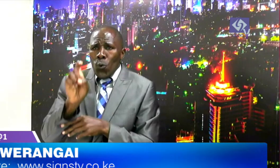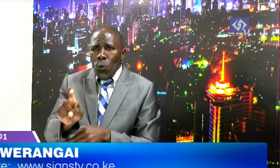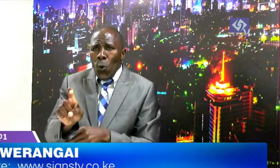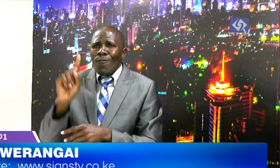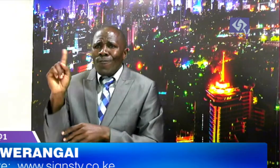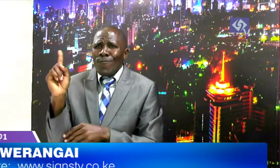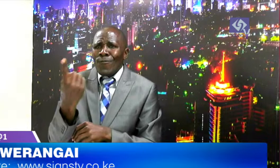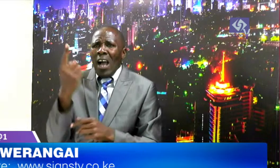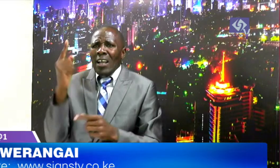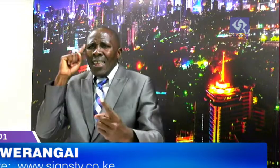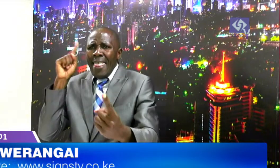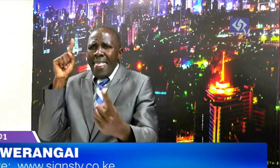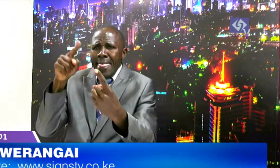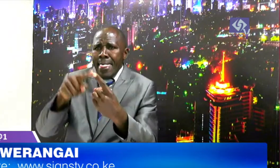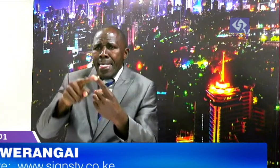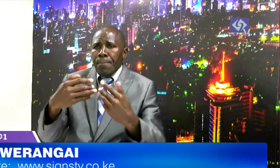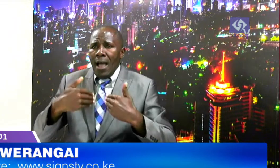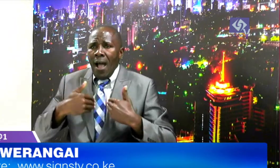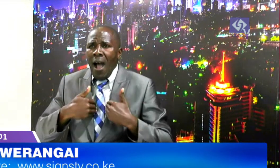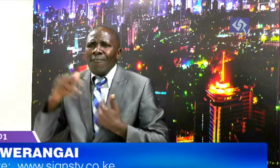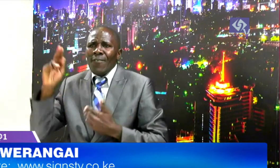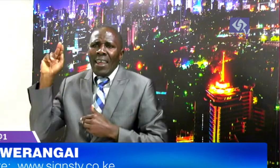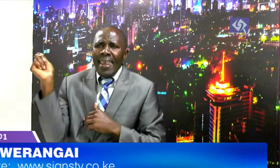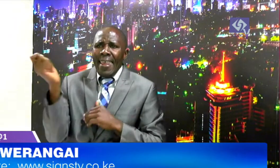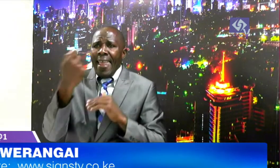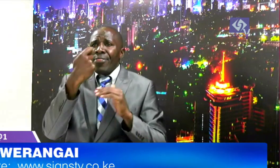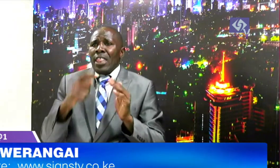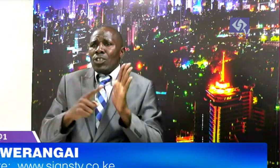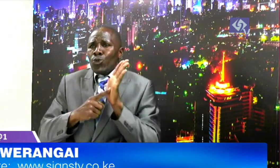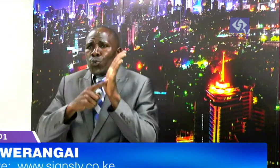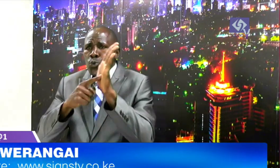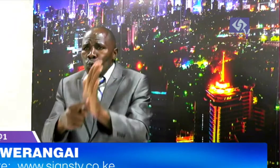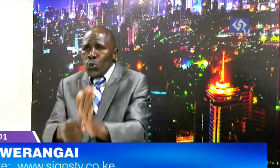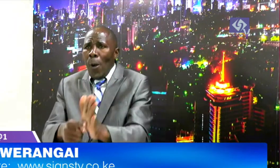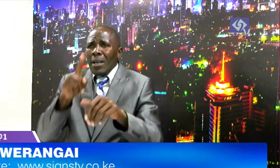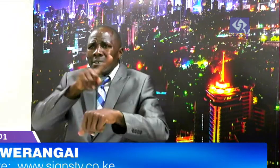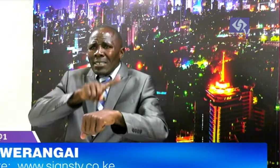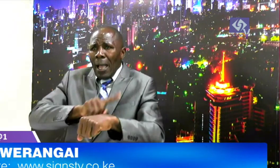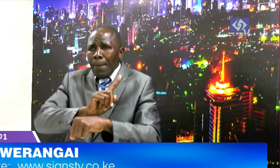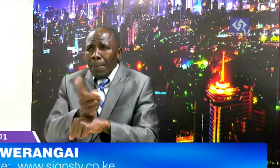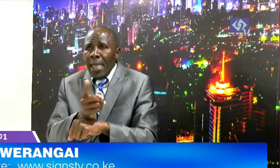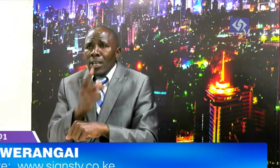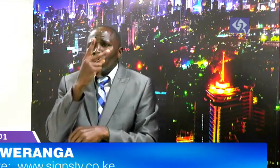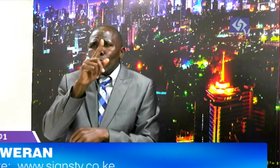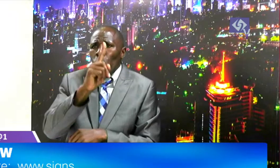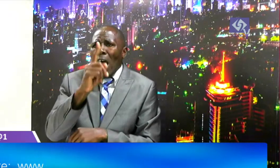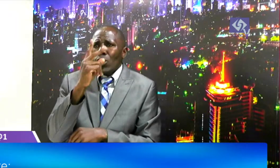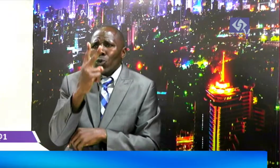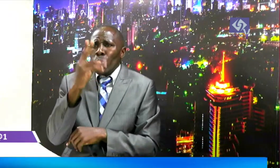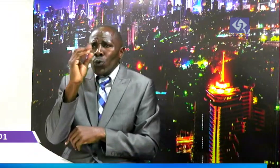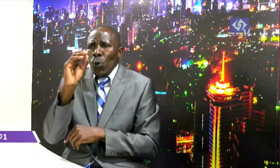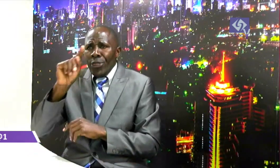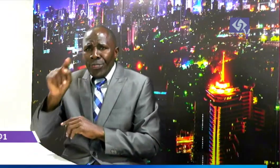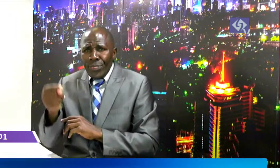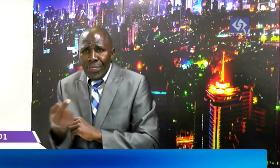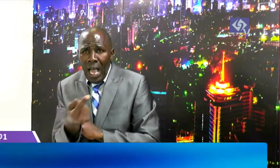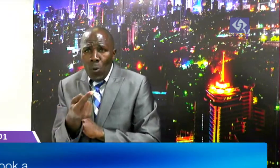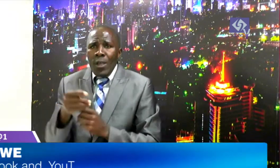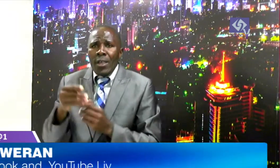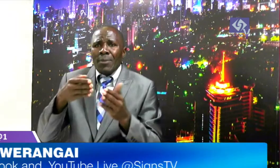The commercial viability extraction phase aims to have Kenya export a minimum